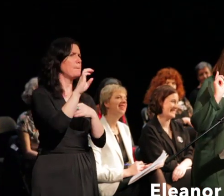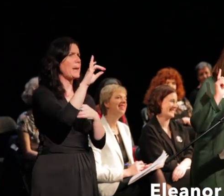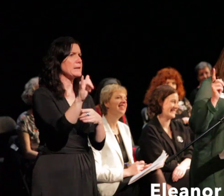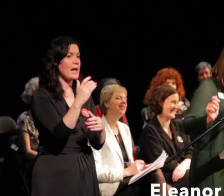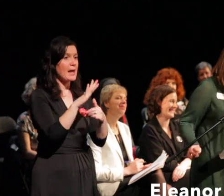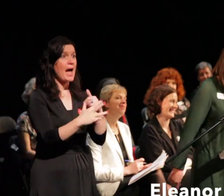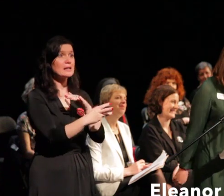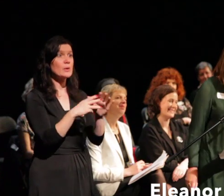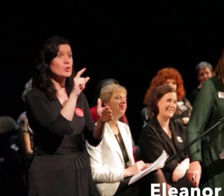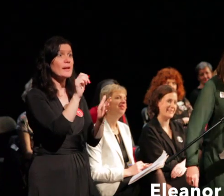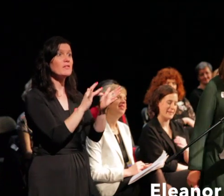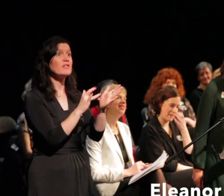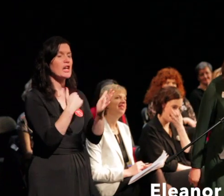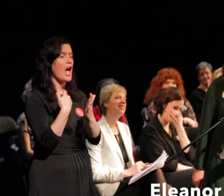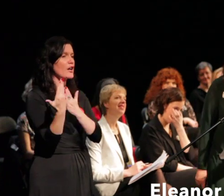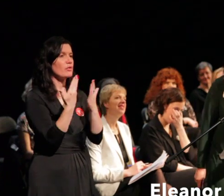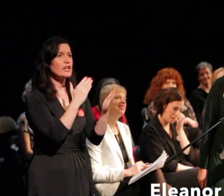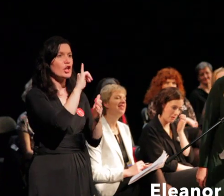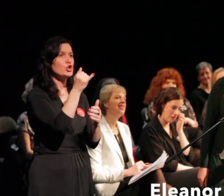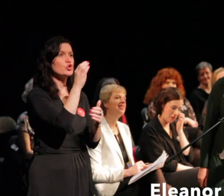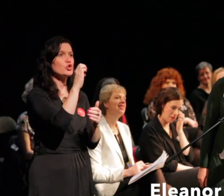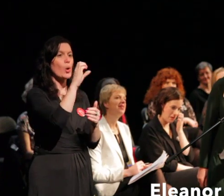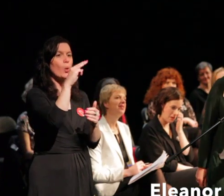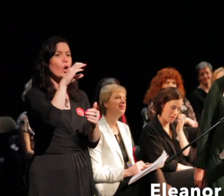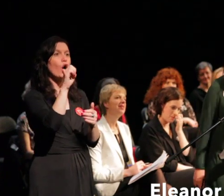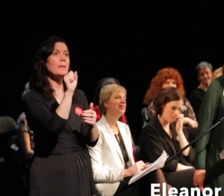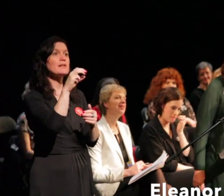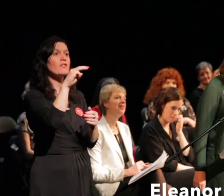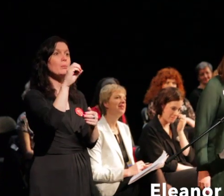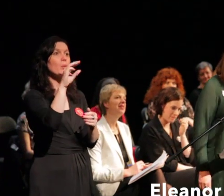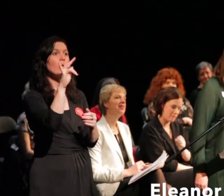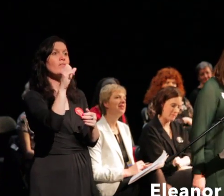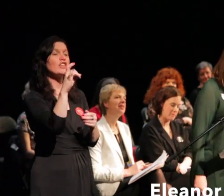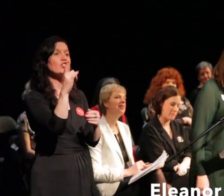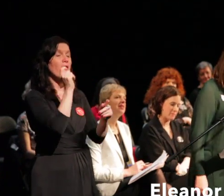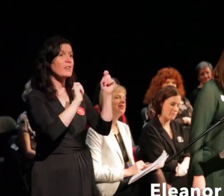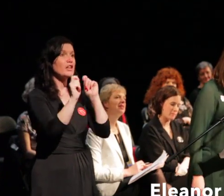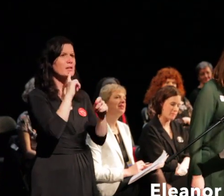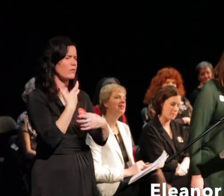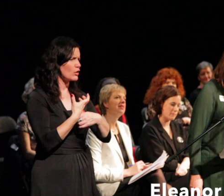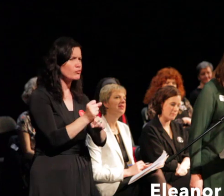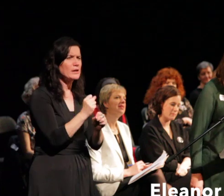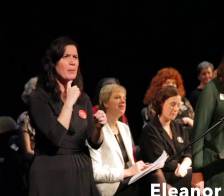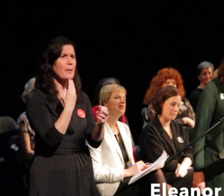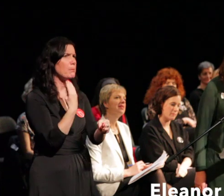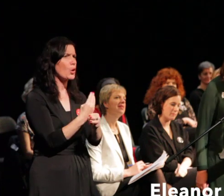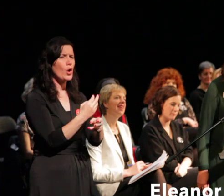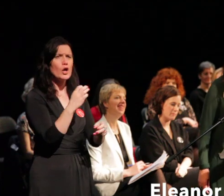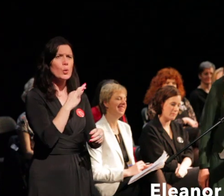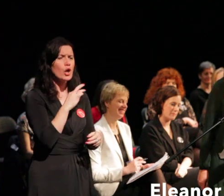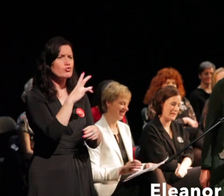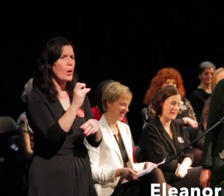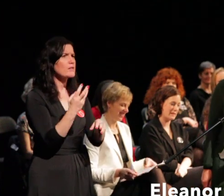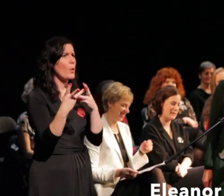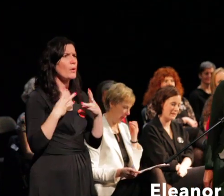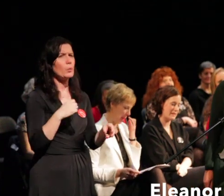in 2015, I read Joe Cummins of Moonfish Theatre Company, frustrated by the lack of good roles out there for women, we knew